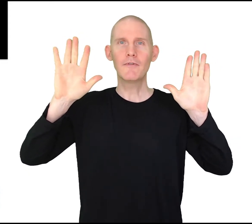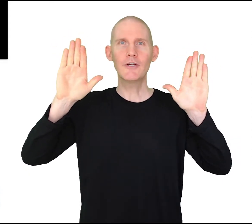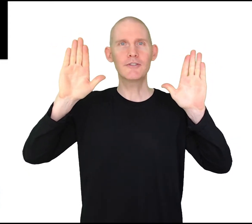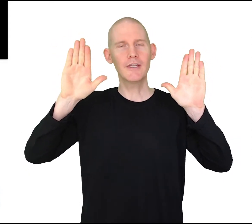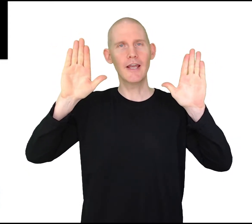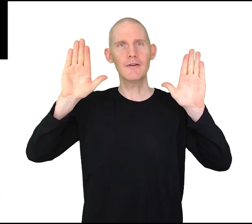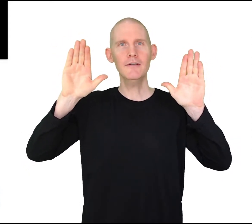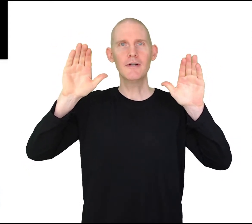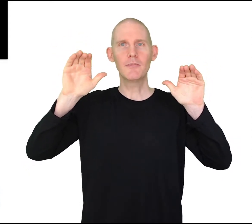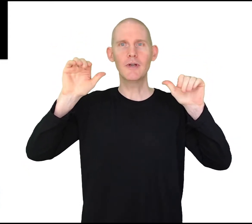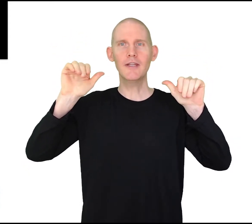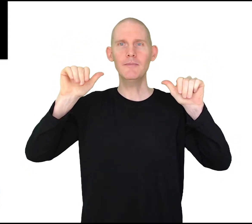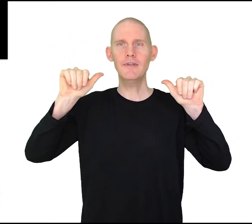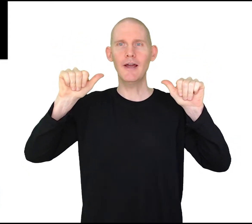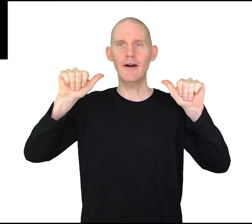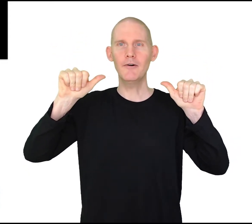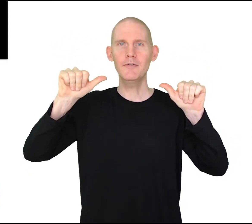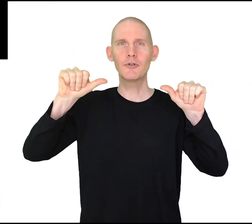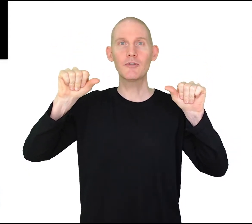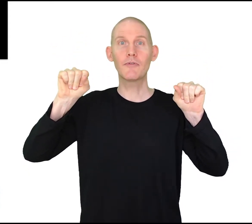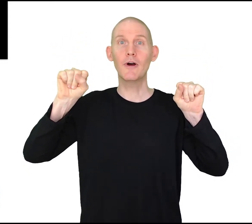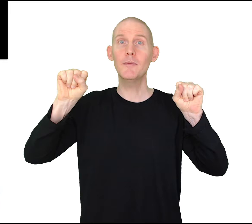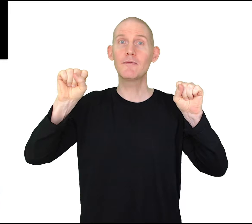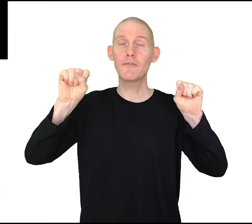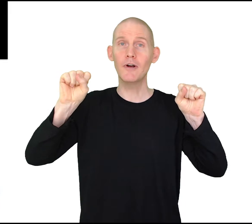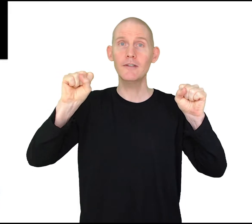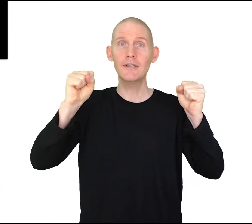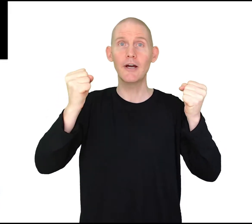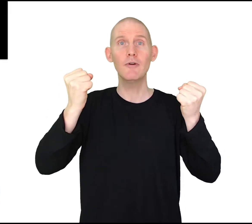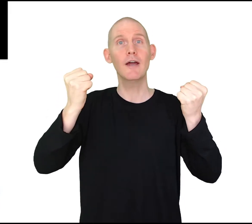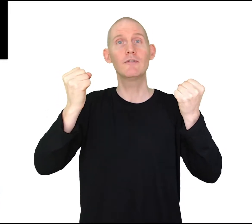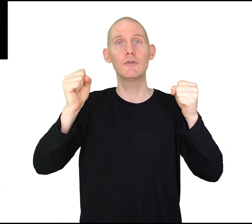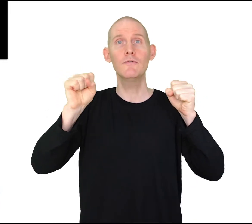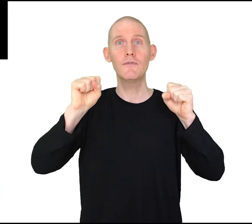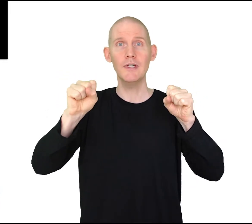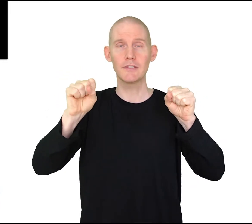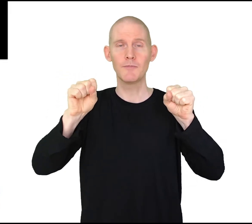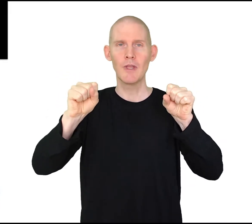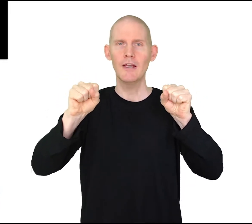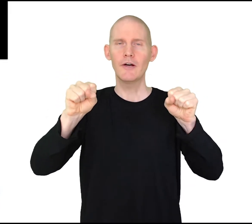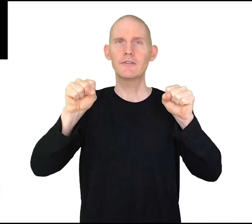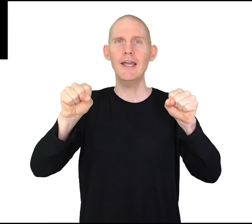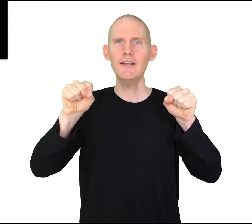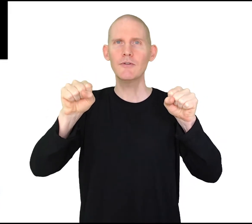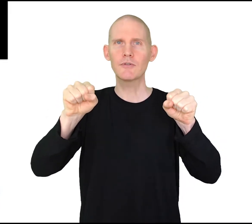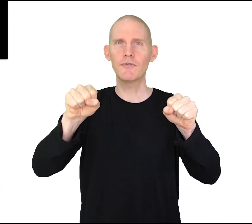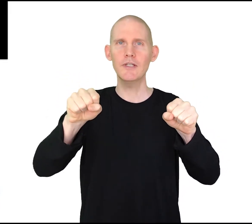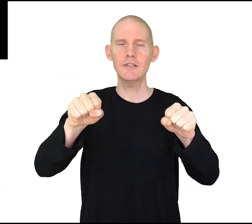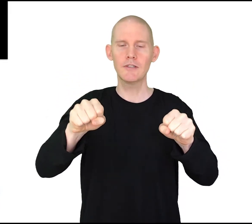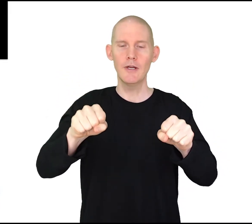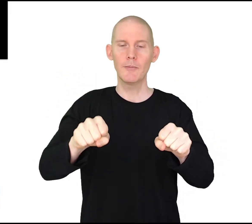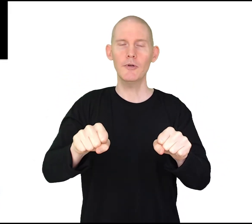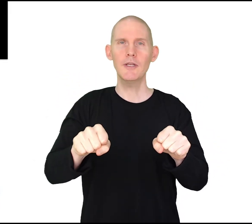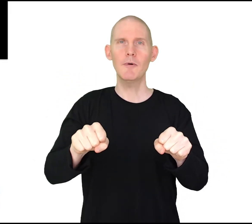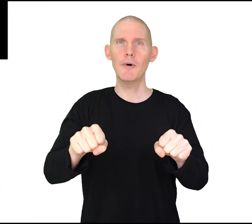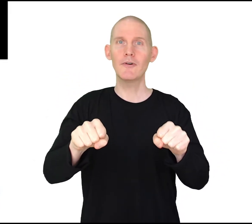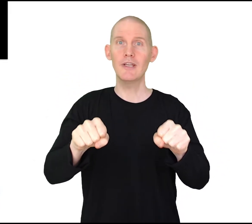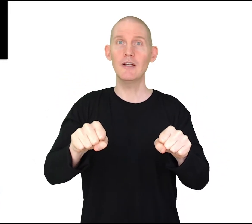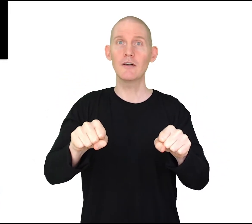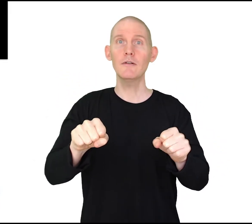Fingers together. Bring them down. Put your thumb in front, and now you have two fists. Now take those fists. Put them about here. The